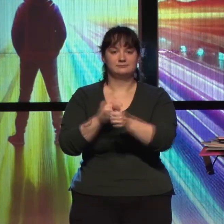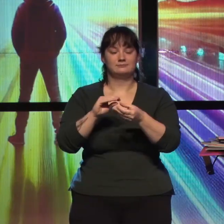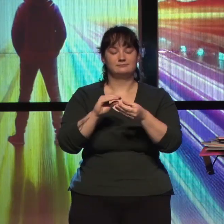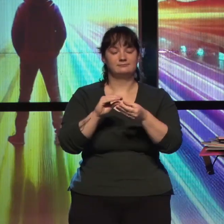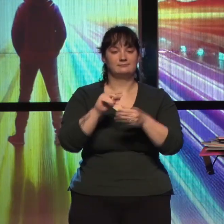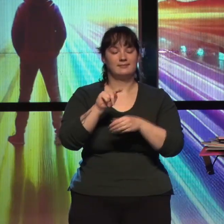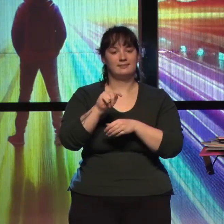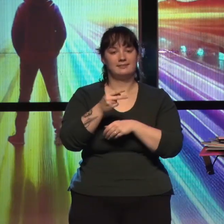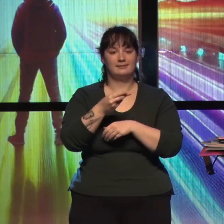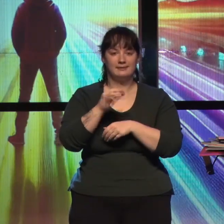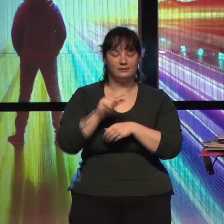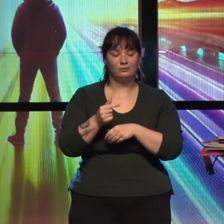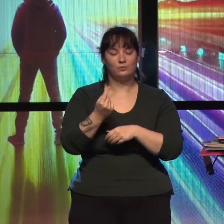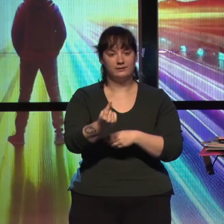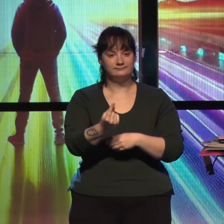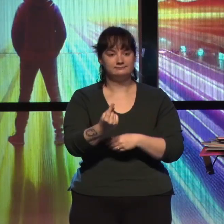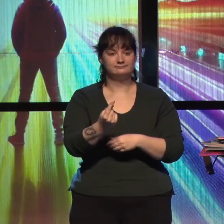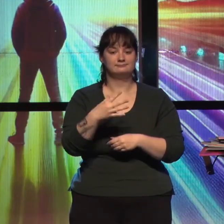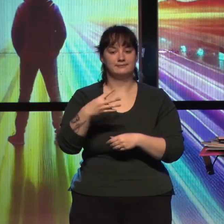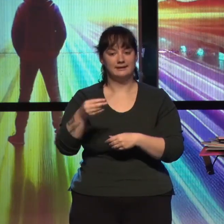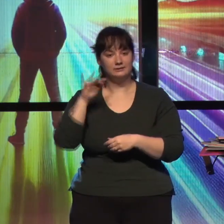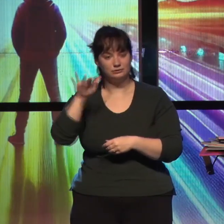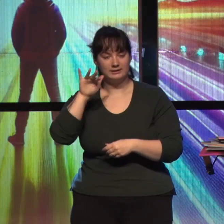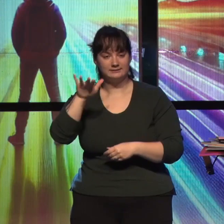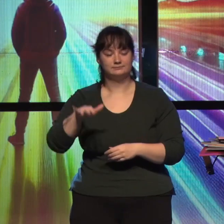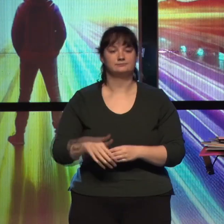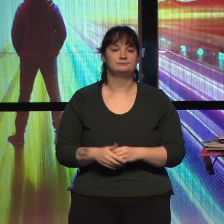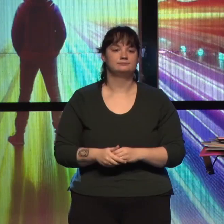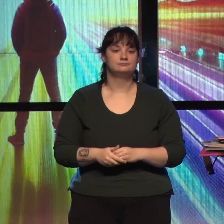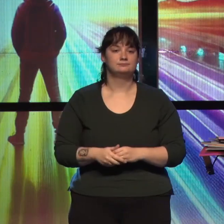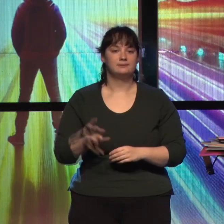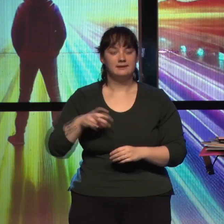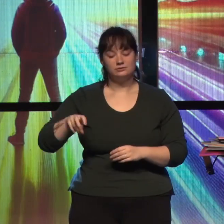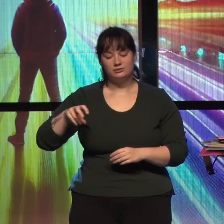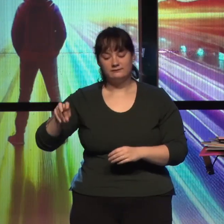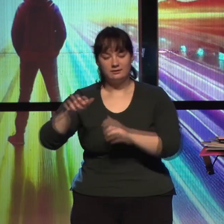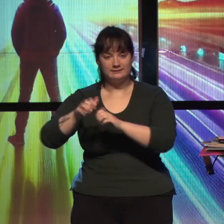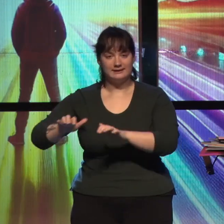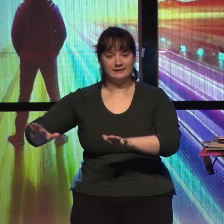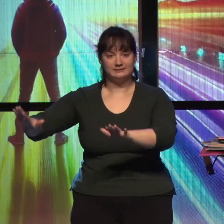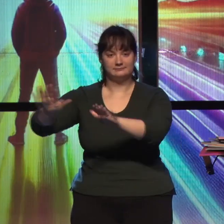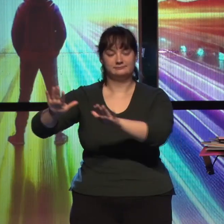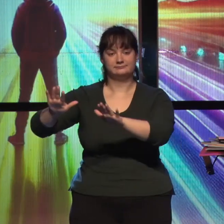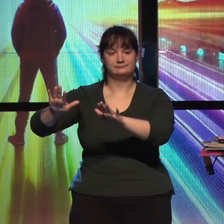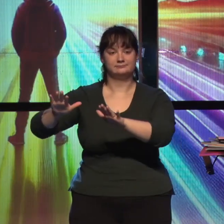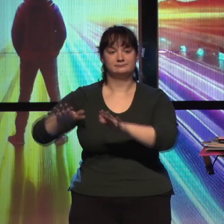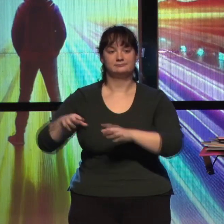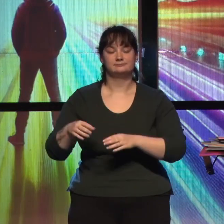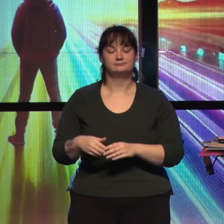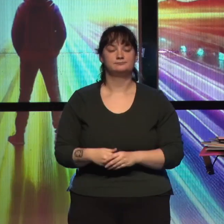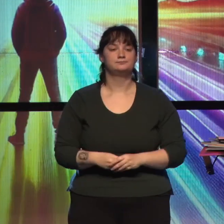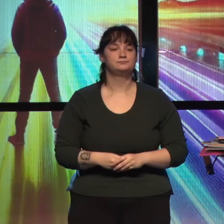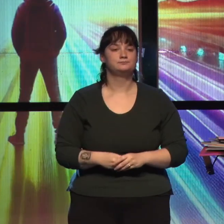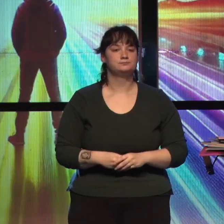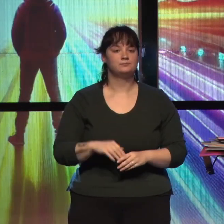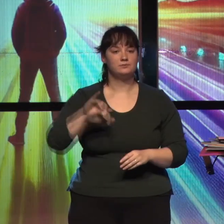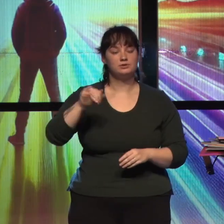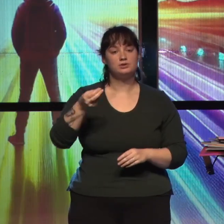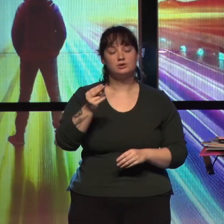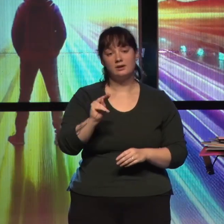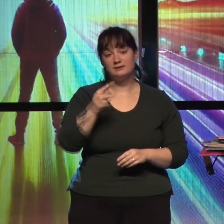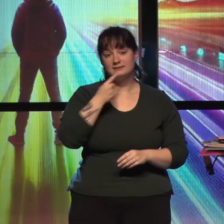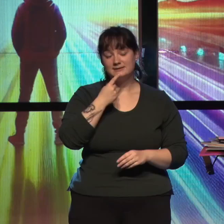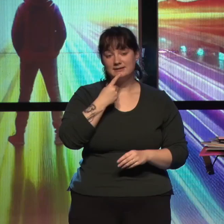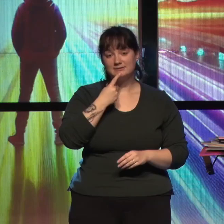propagandists. They travel around on the land, right, bringing confusion. Now, here's what's crazy. Like John says that